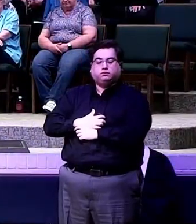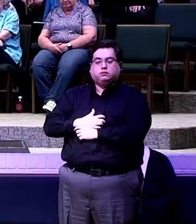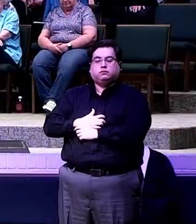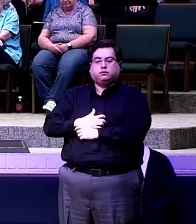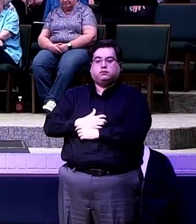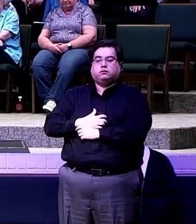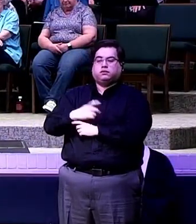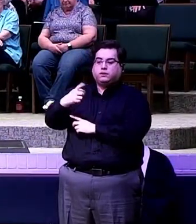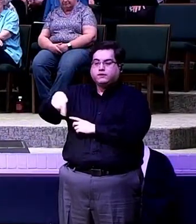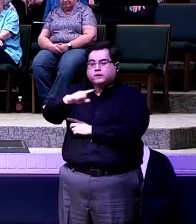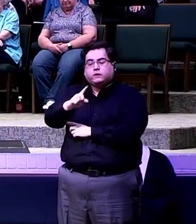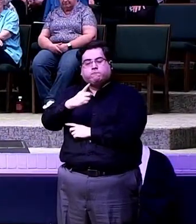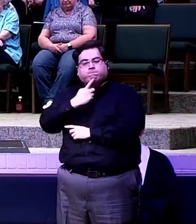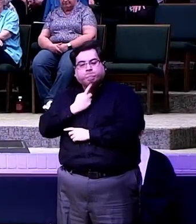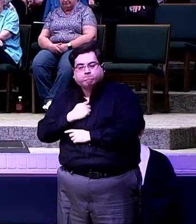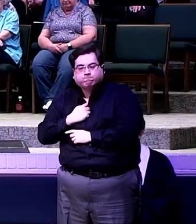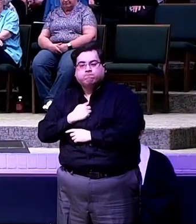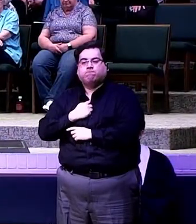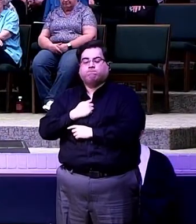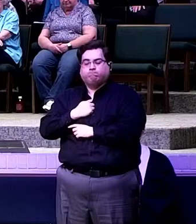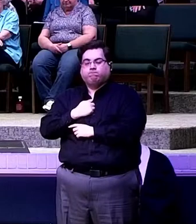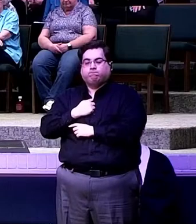all who are thirsty,